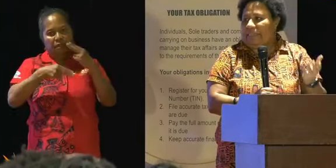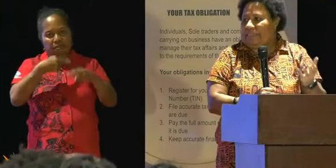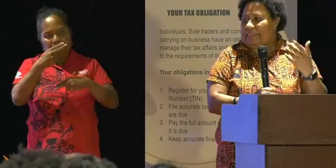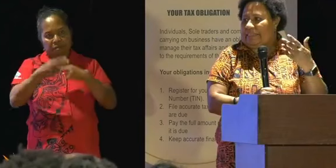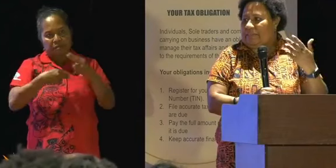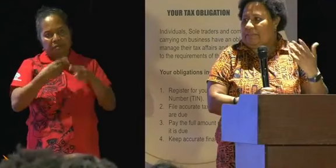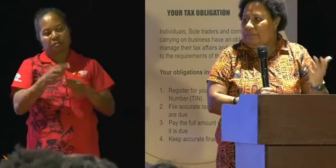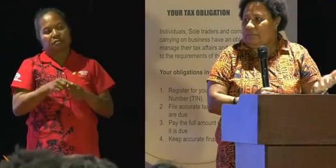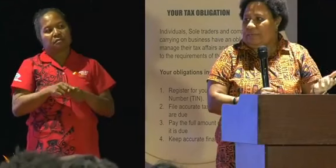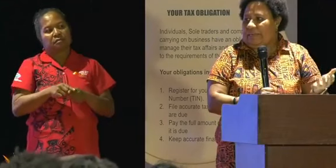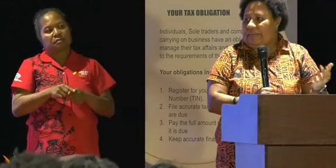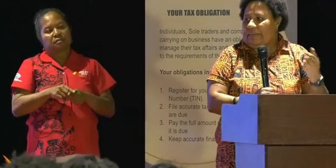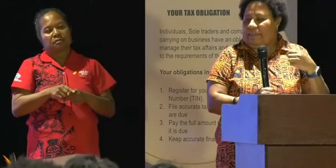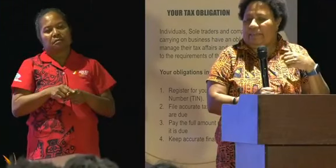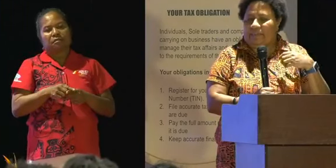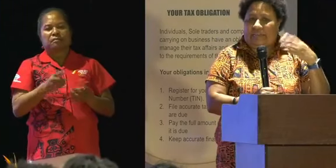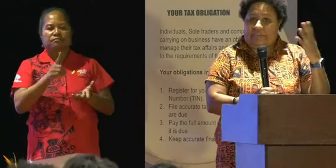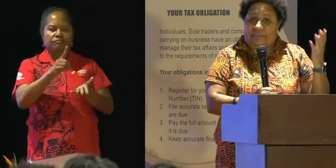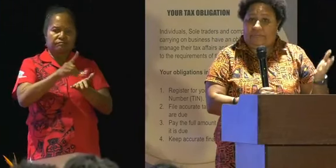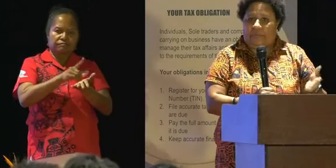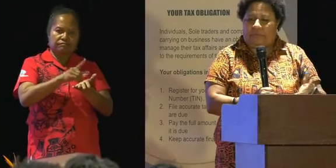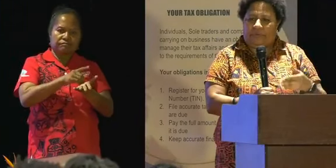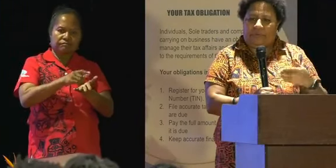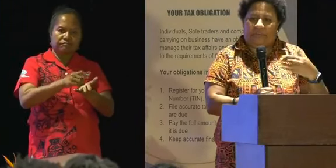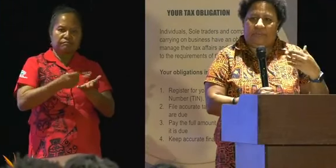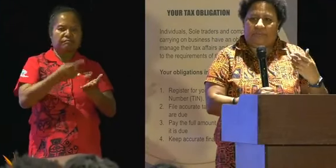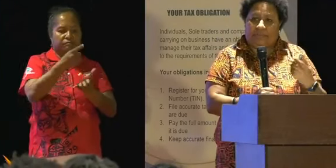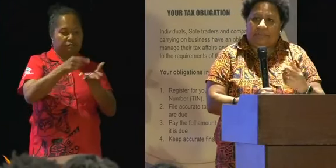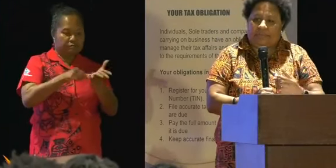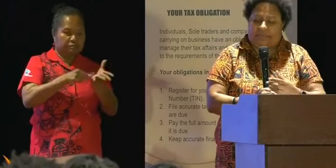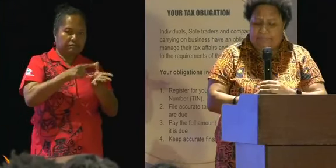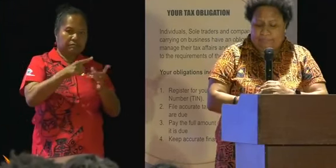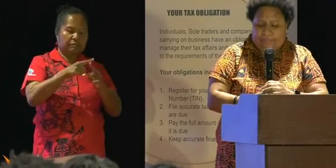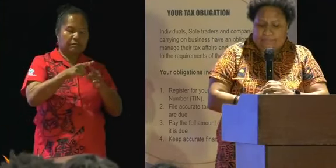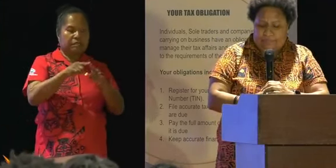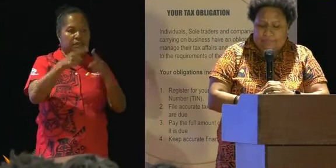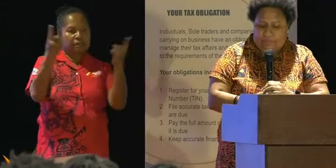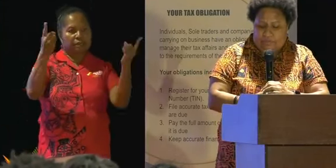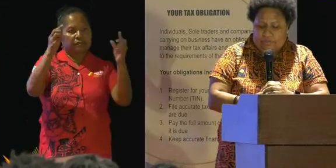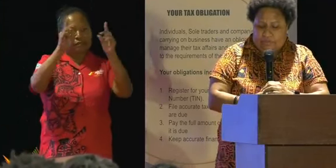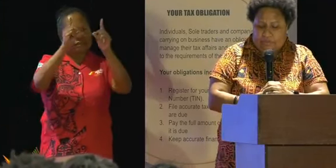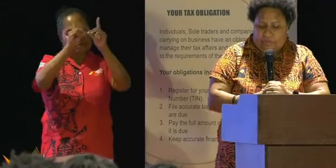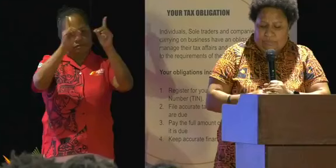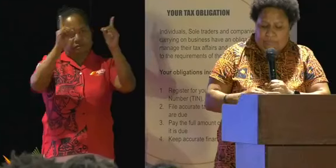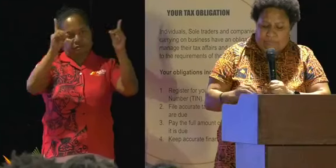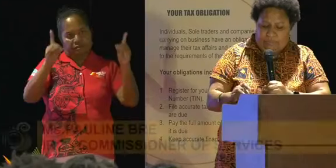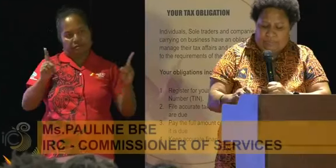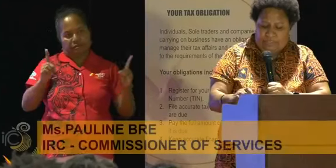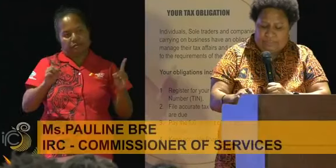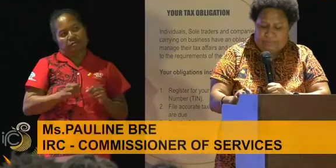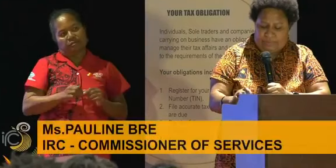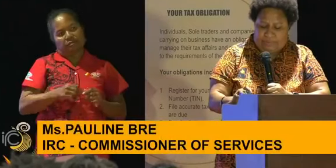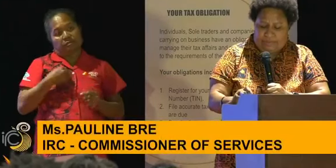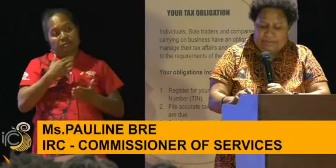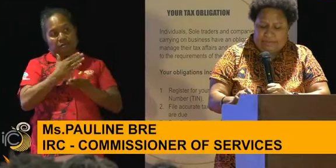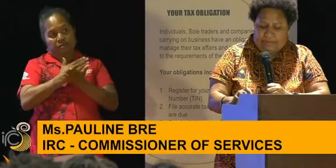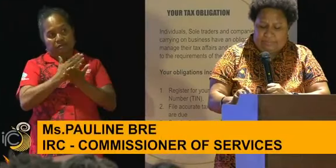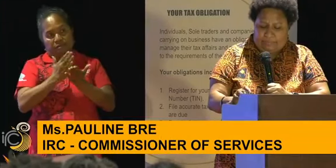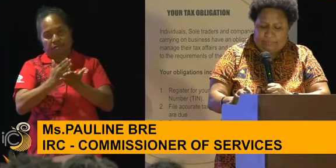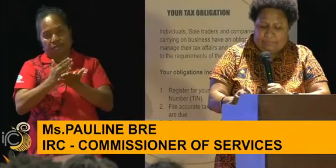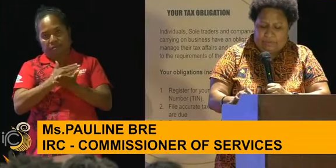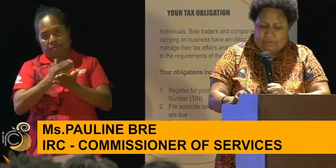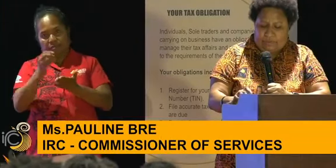law penalty, due date, now kind of form where you need to fill in them. So, by me sharing